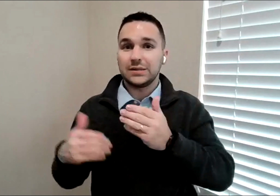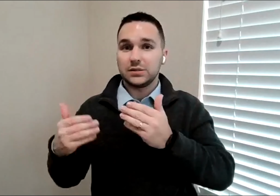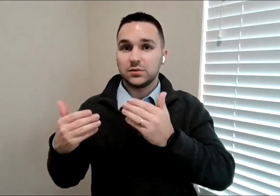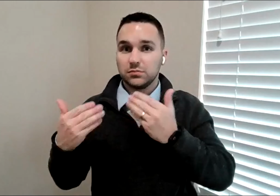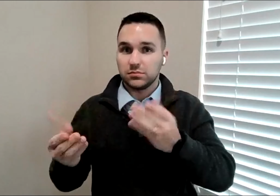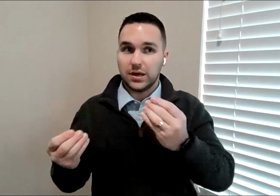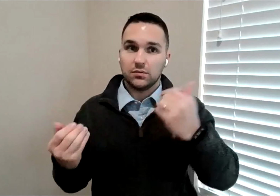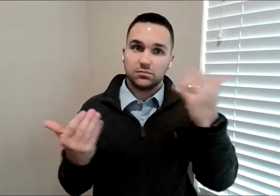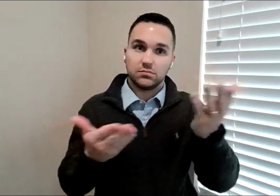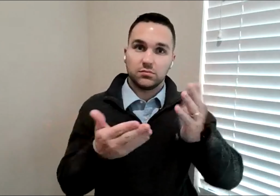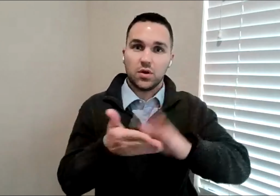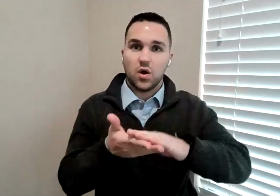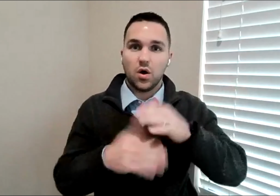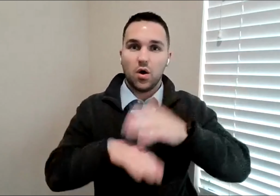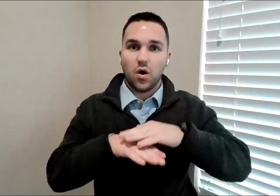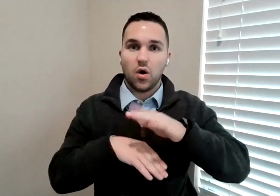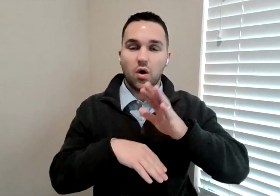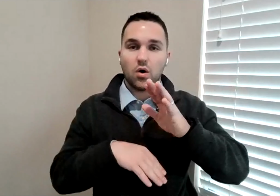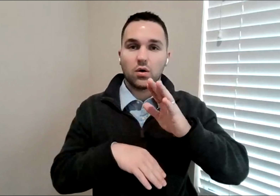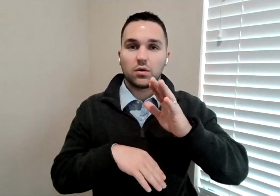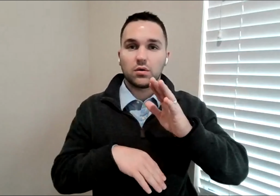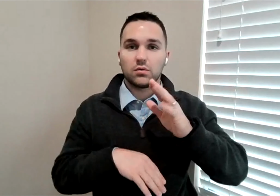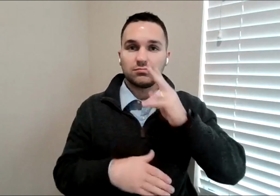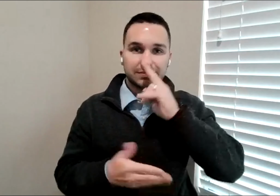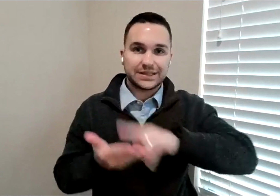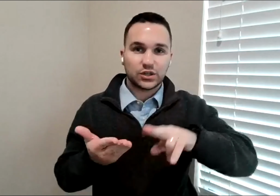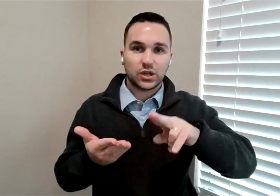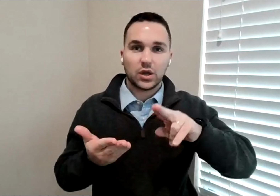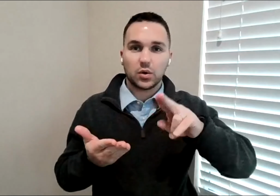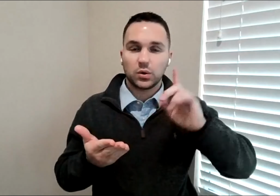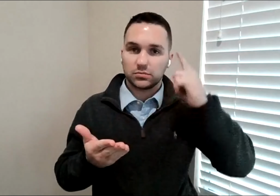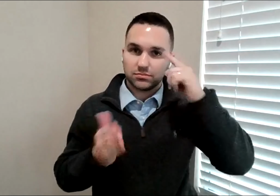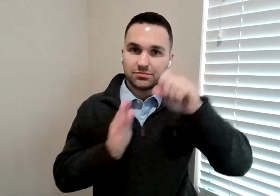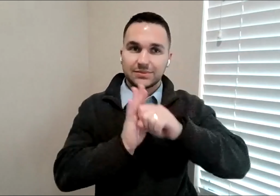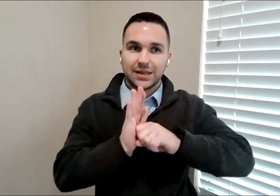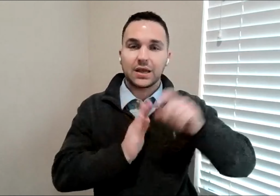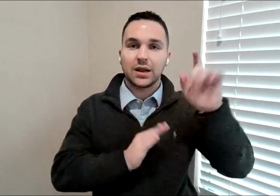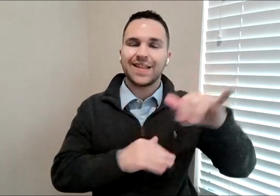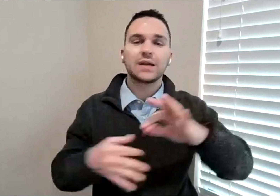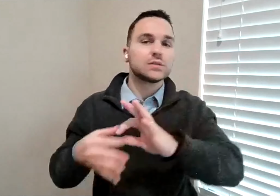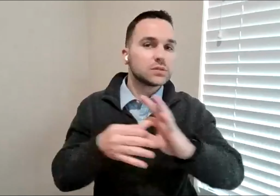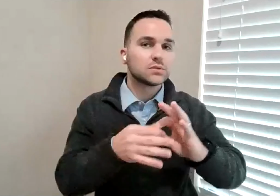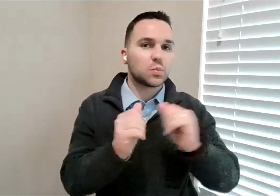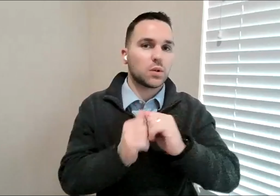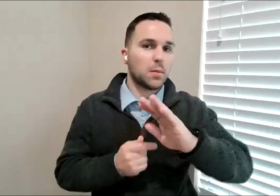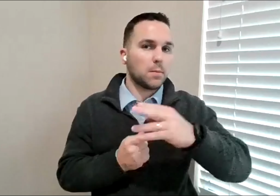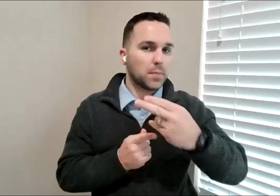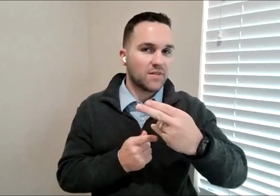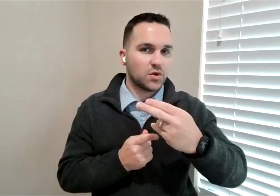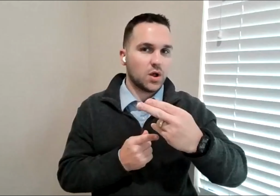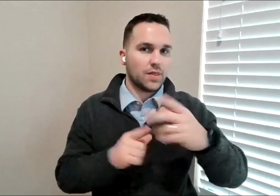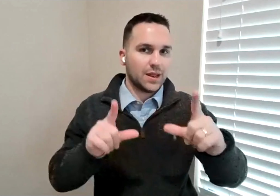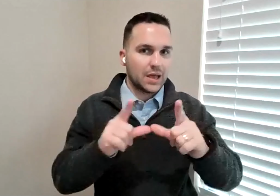Secretary of State's website is those chapters about the behavioral health entity license. So chapters 1,